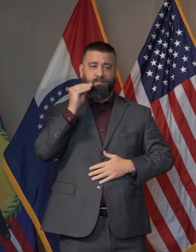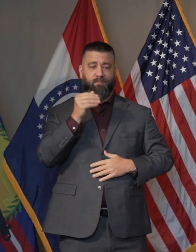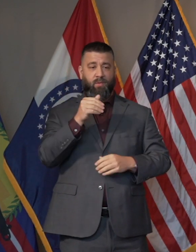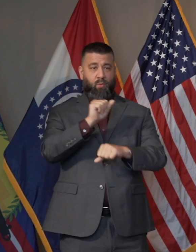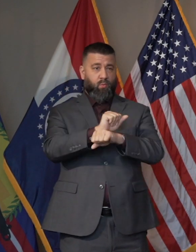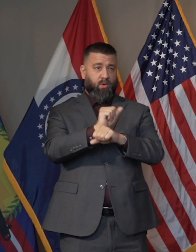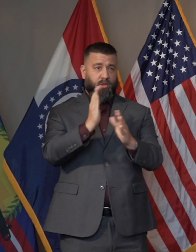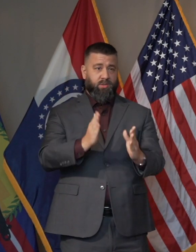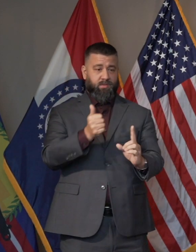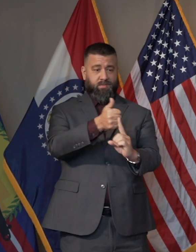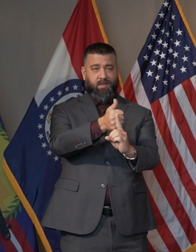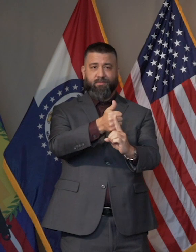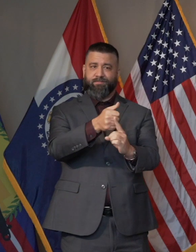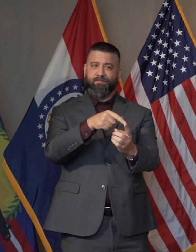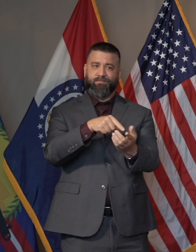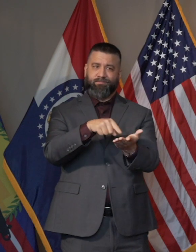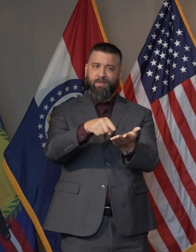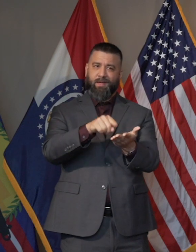pay as well.